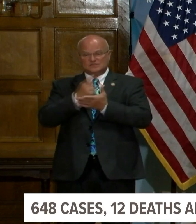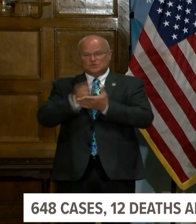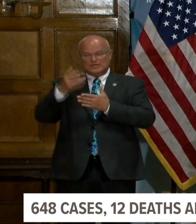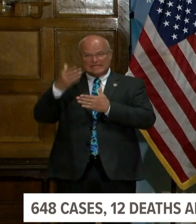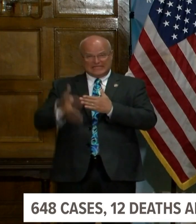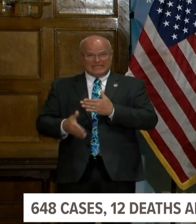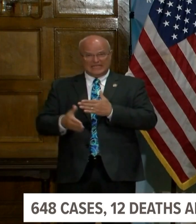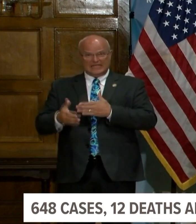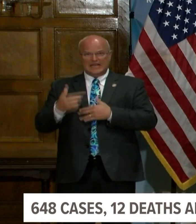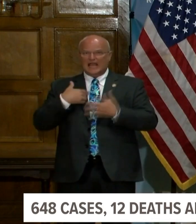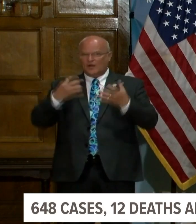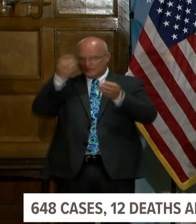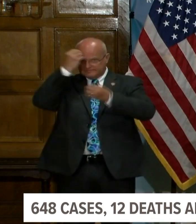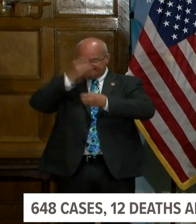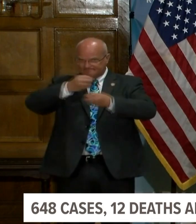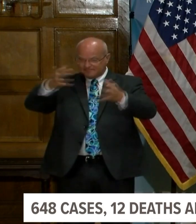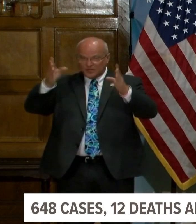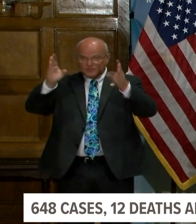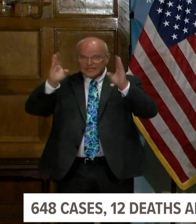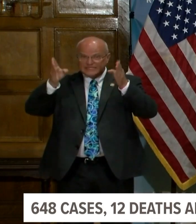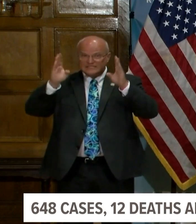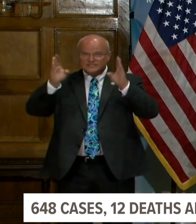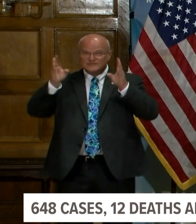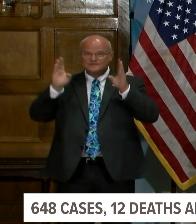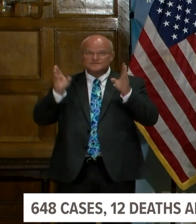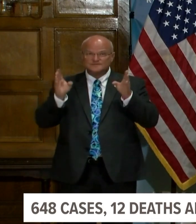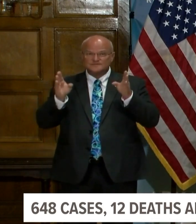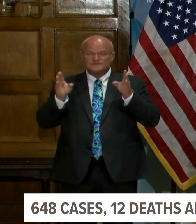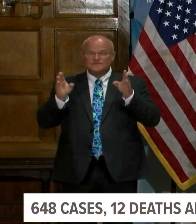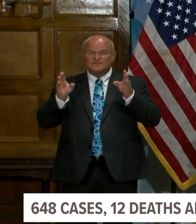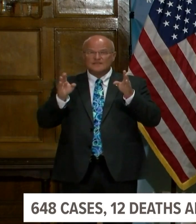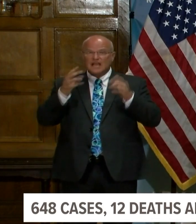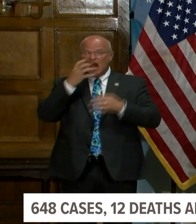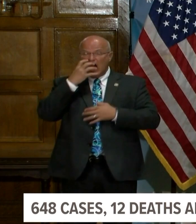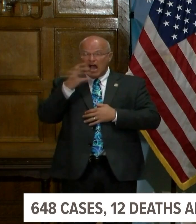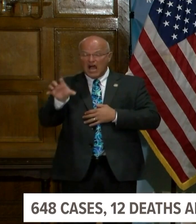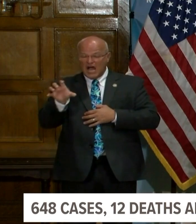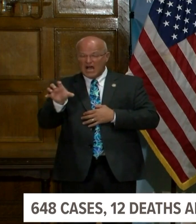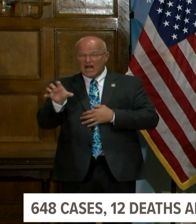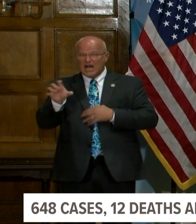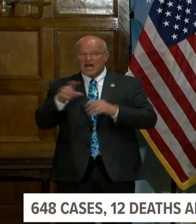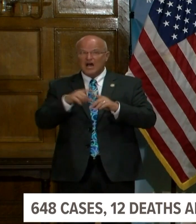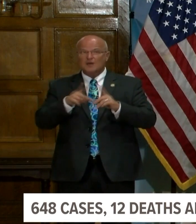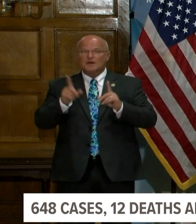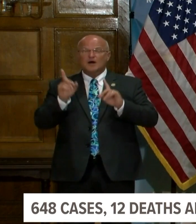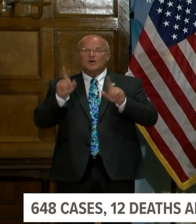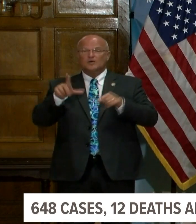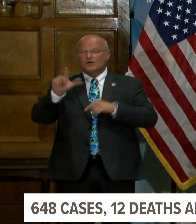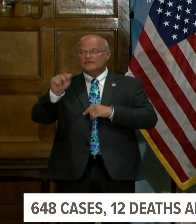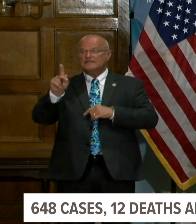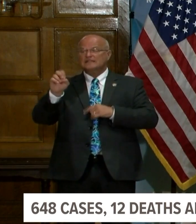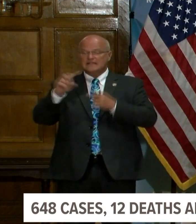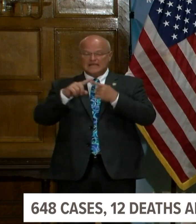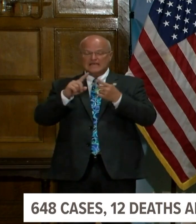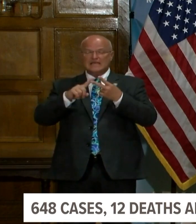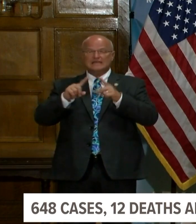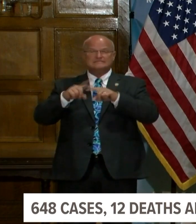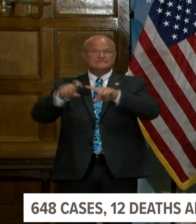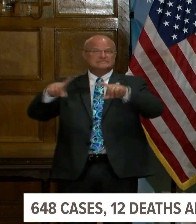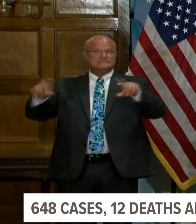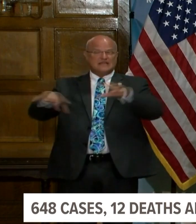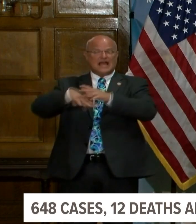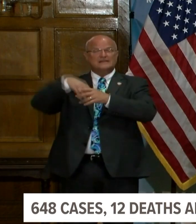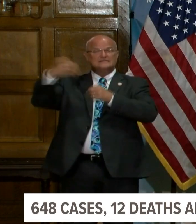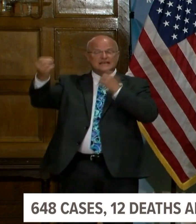weekend, I just want everybody to pay attention. It's hot out there, but we're going to be going to the lake. We're going to be doing different